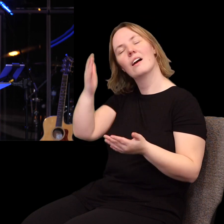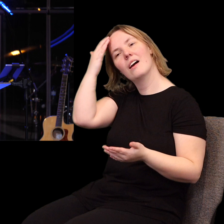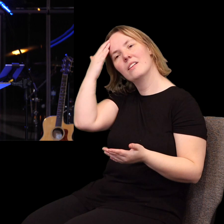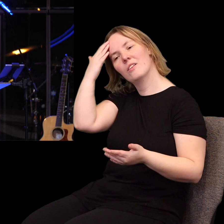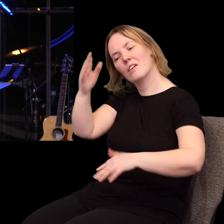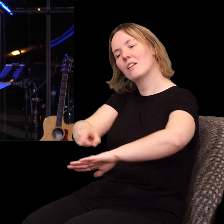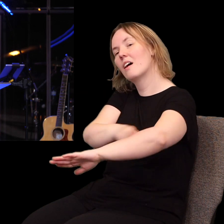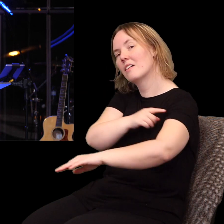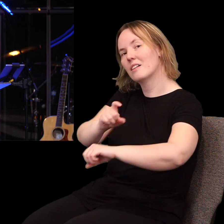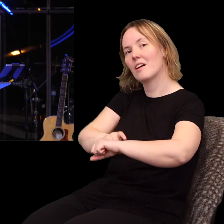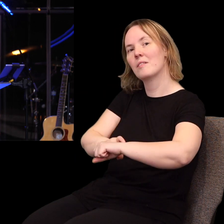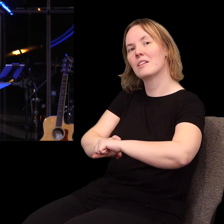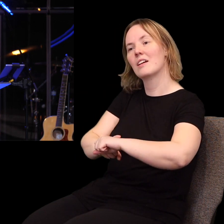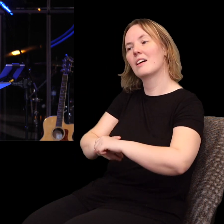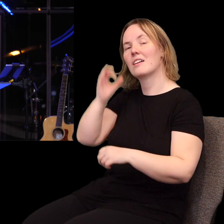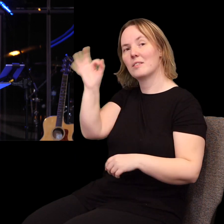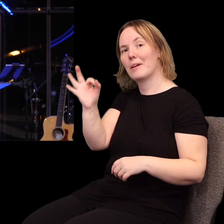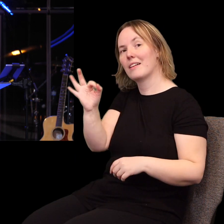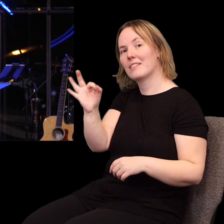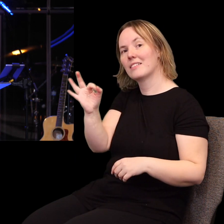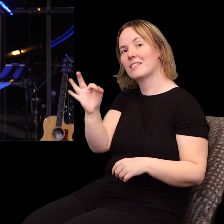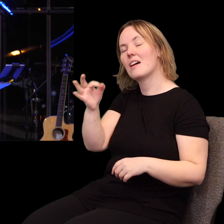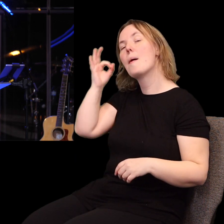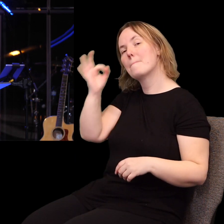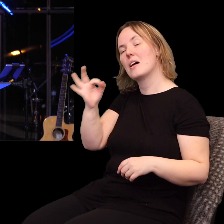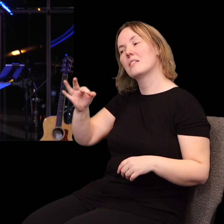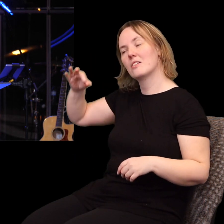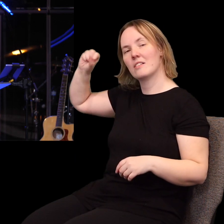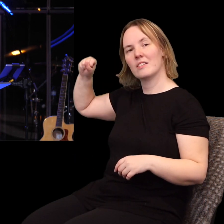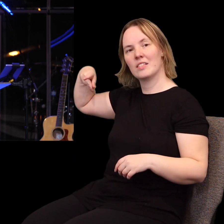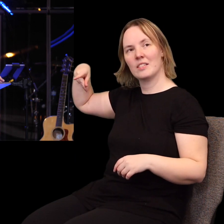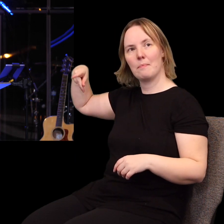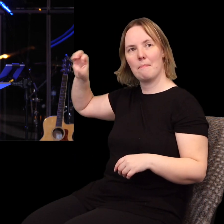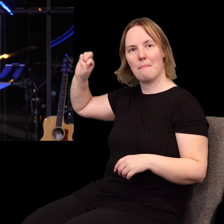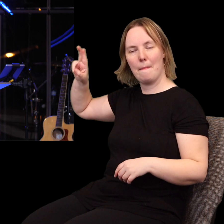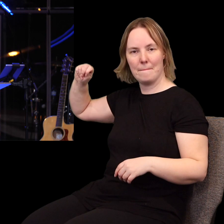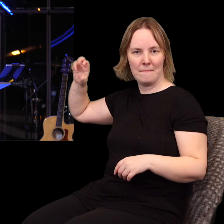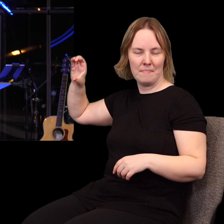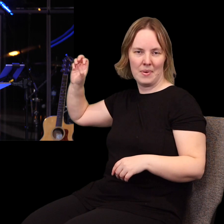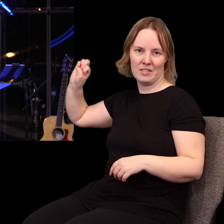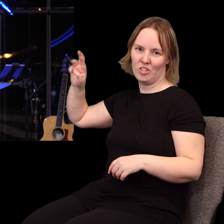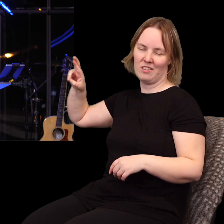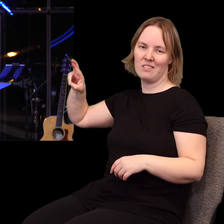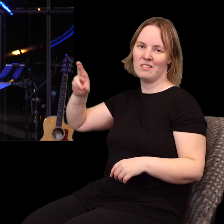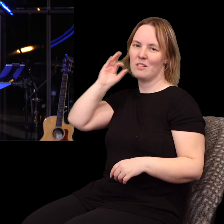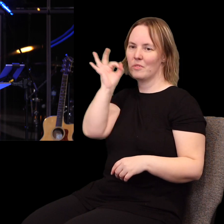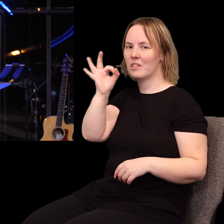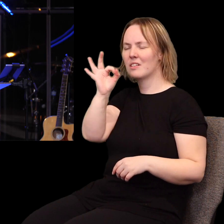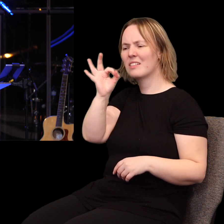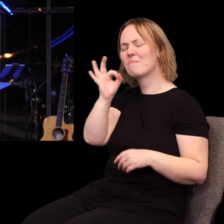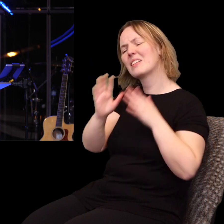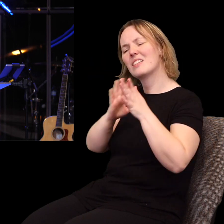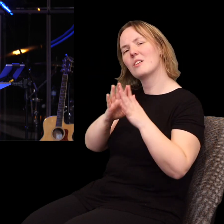I know a long time's passed, but Pastor Spencer preached. He's the thinner guy. He was up here, and he spoke about